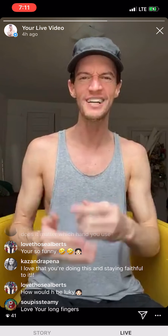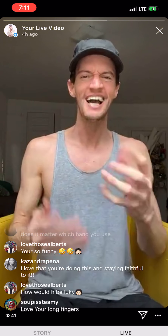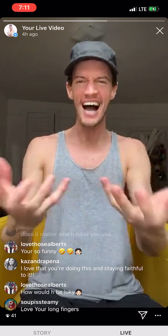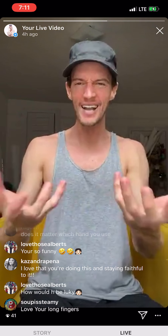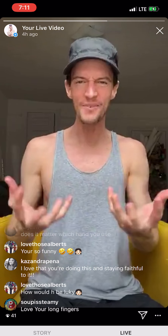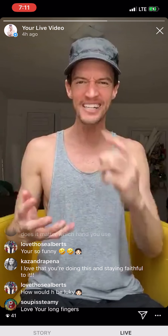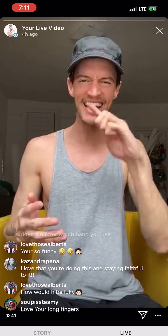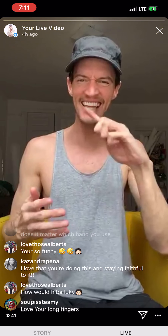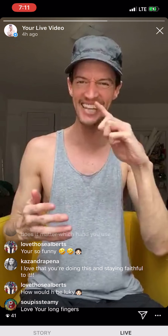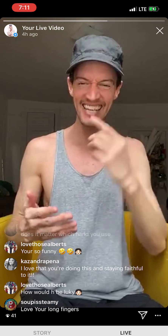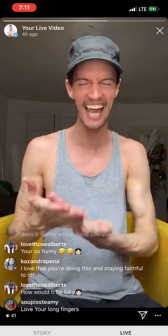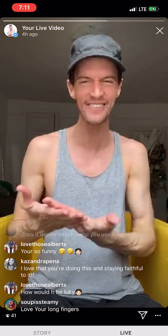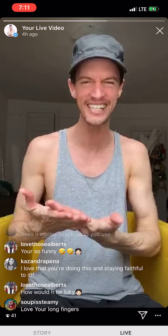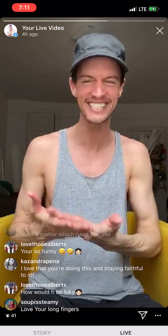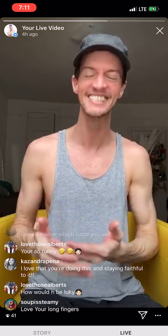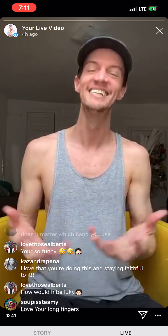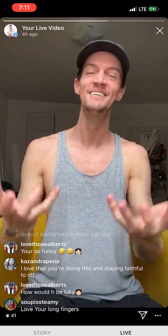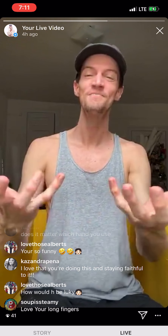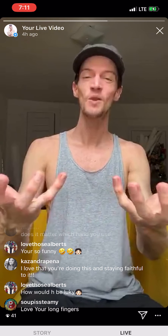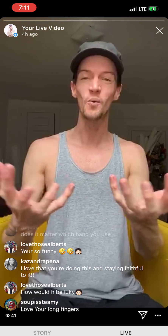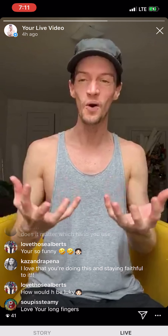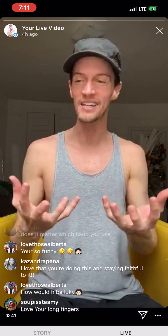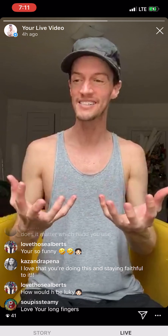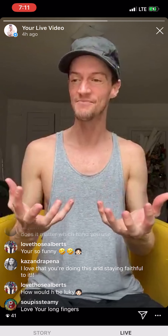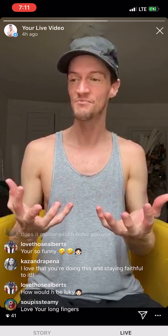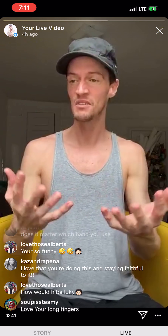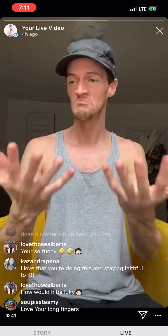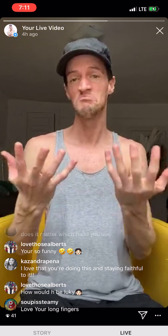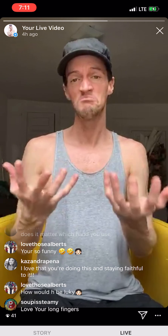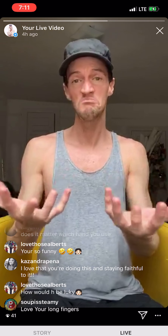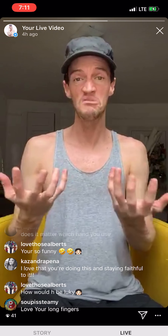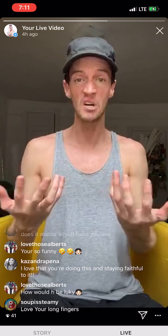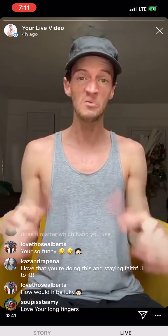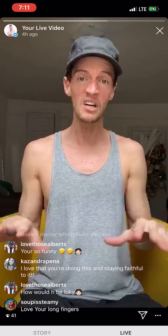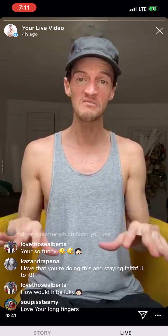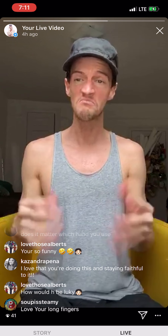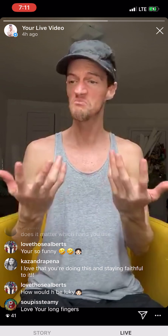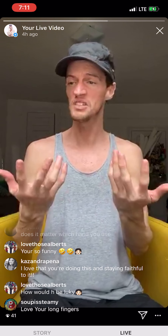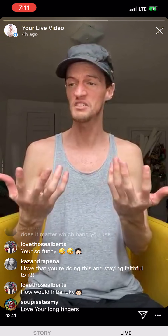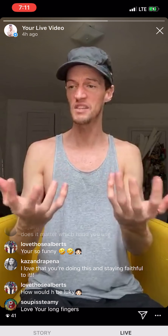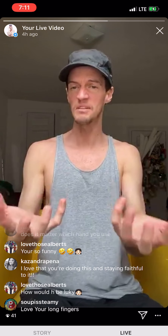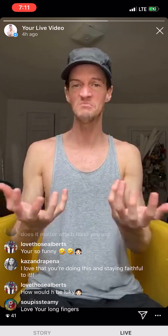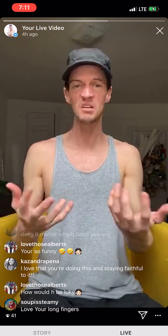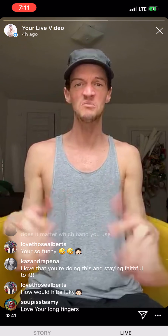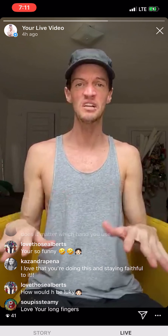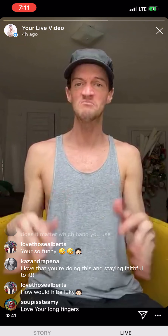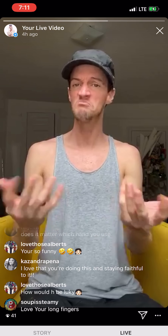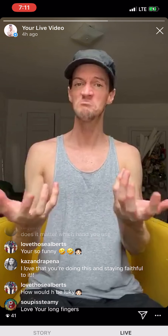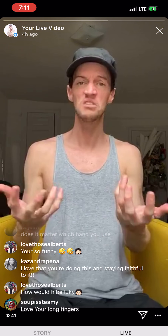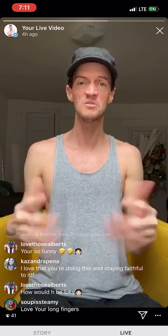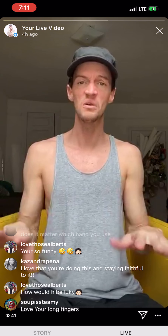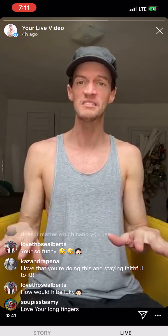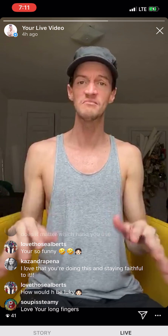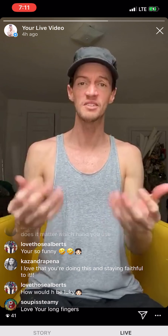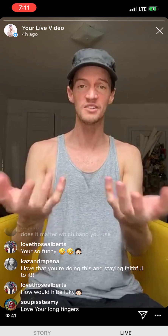I want evidence. Want. Don't want. We just flip it. Don't want. Don't want. So you, you